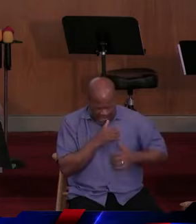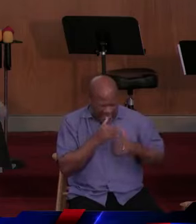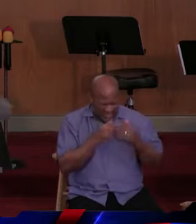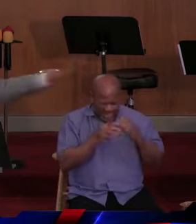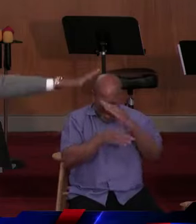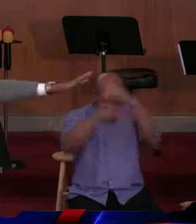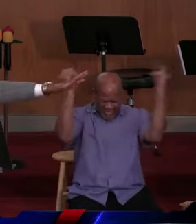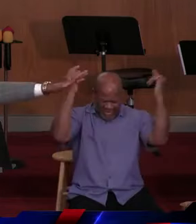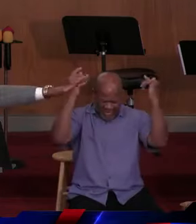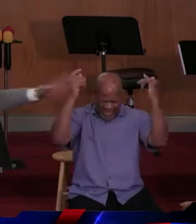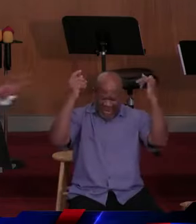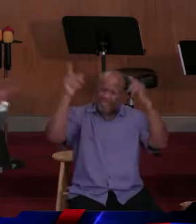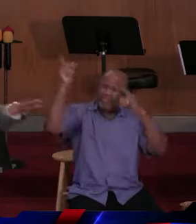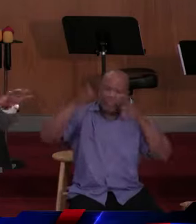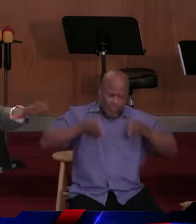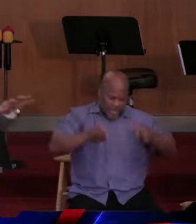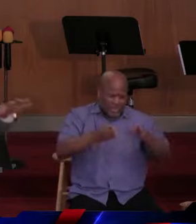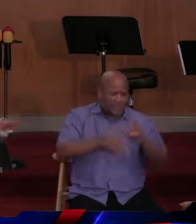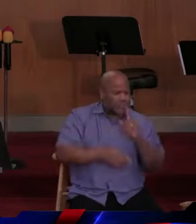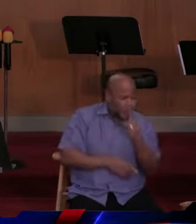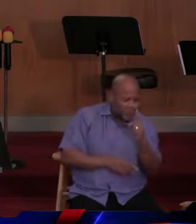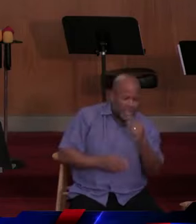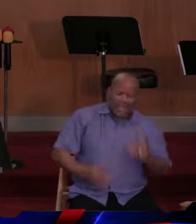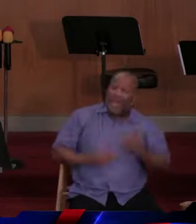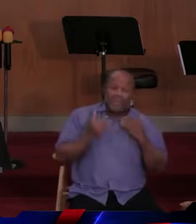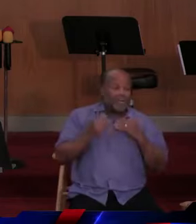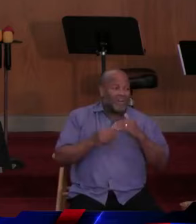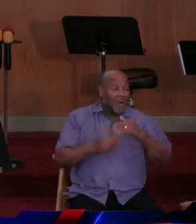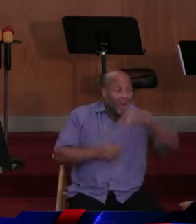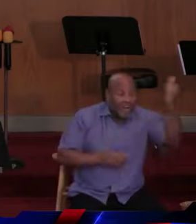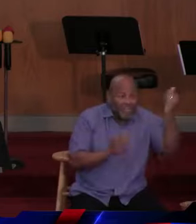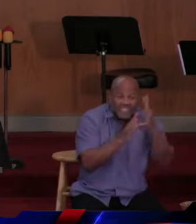the life. And any other Jesus just won't fit it.